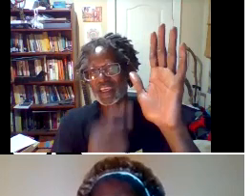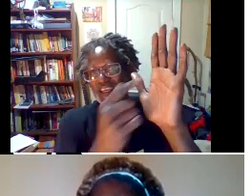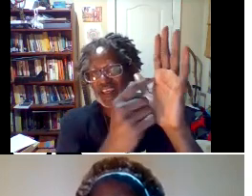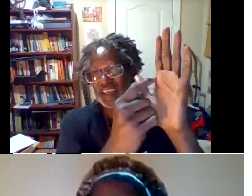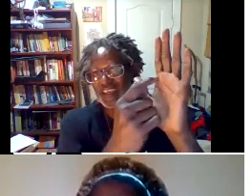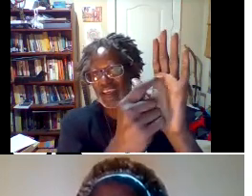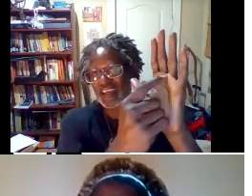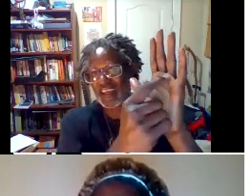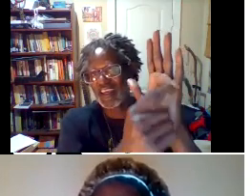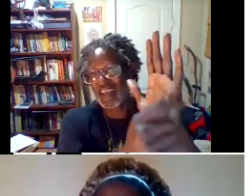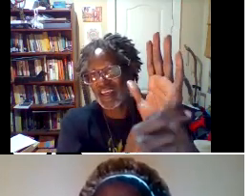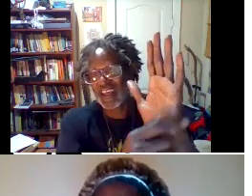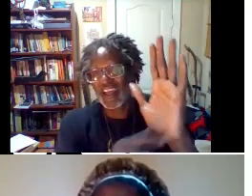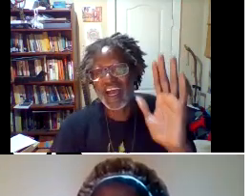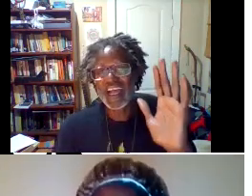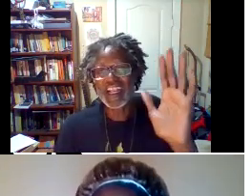week,